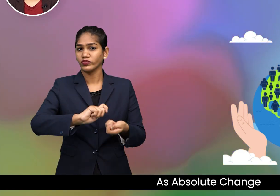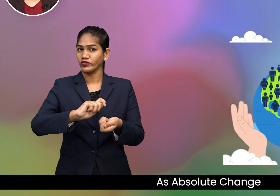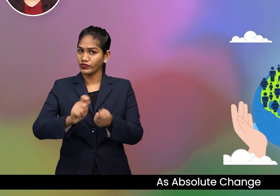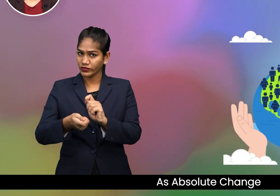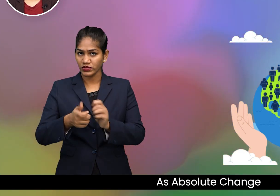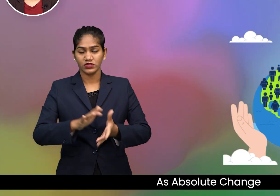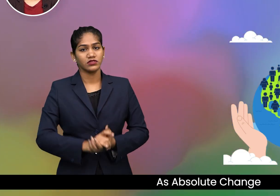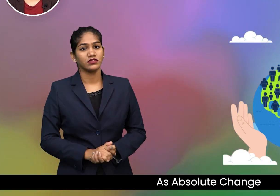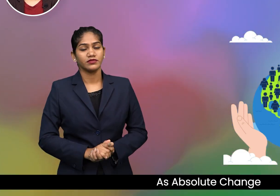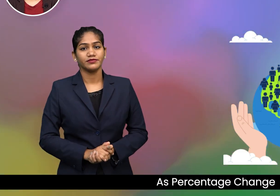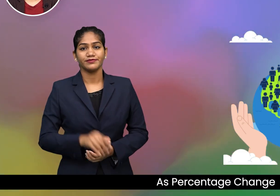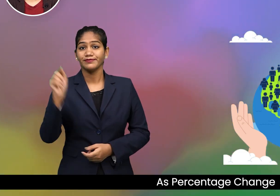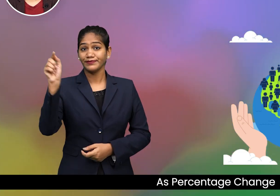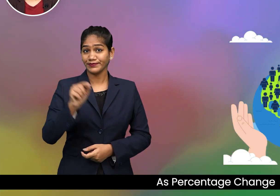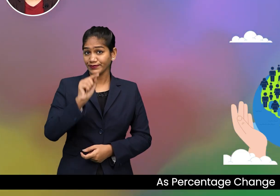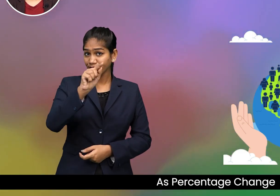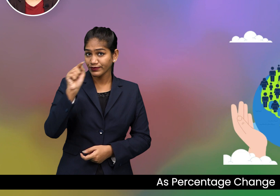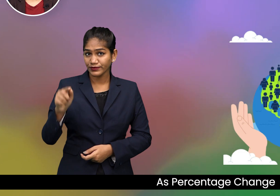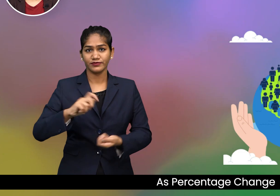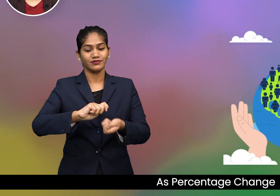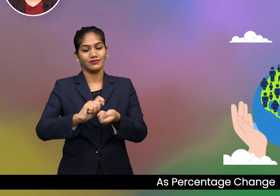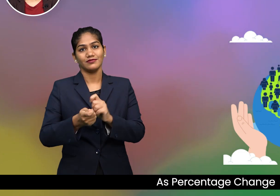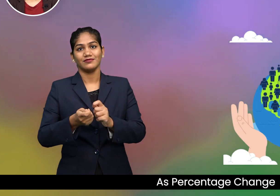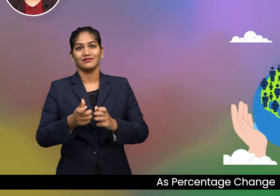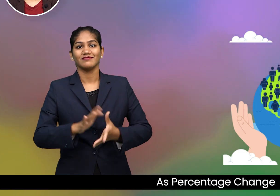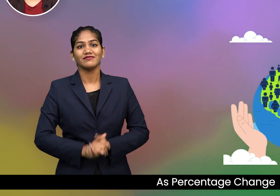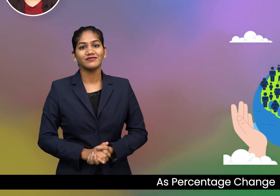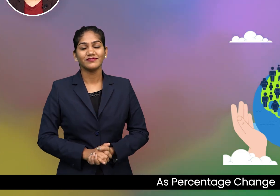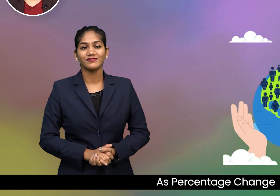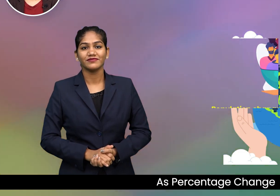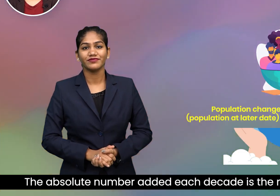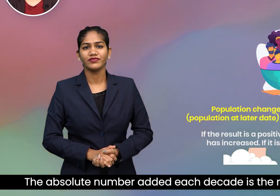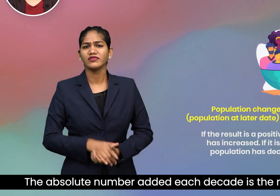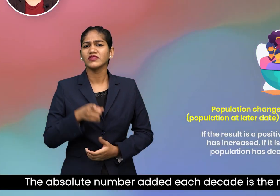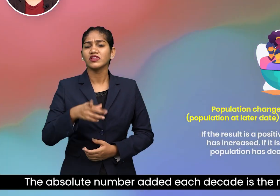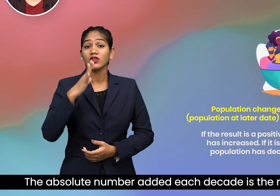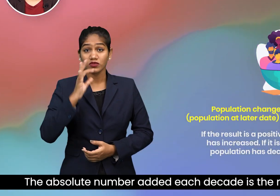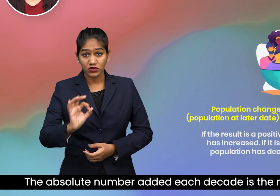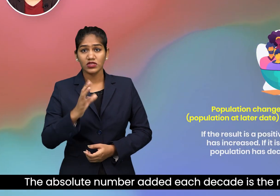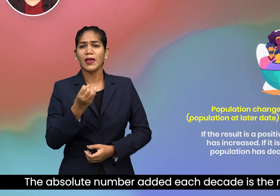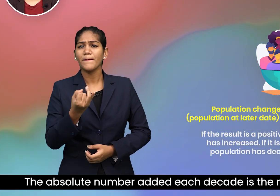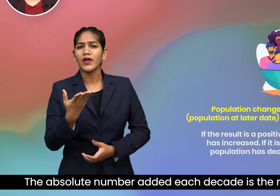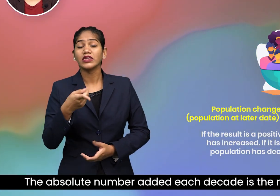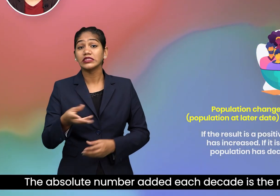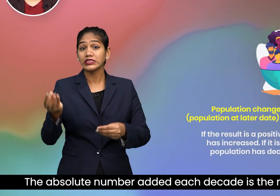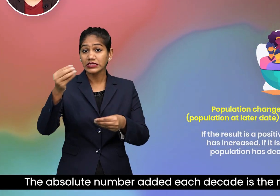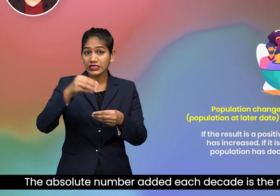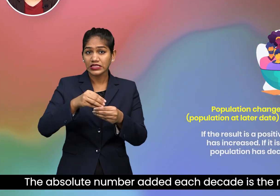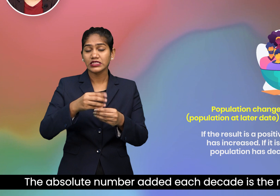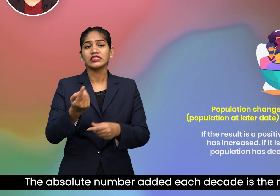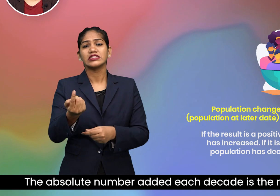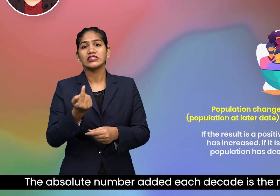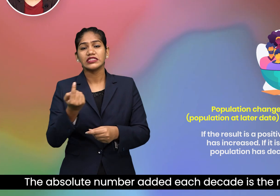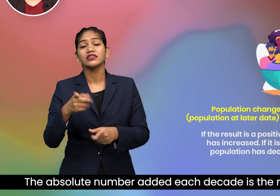change, as percentage change. The absolute number added each